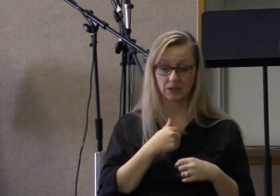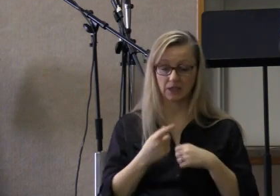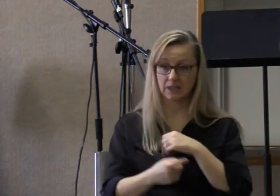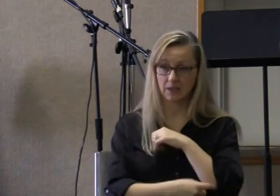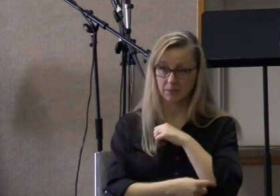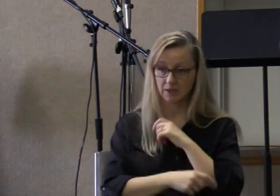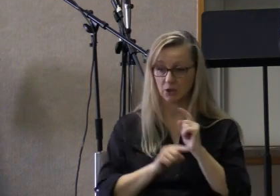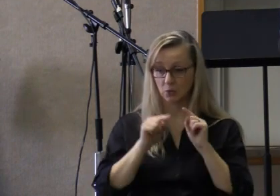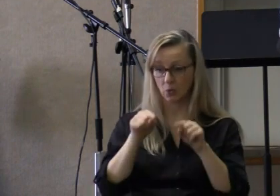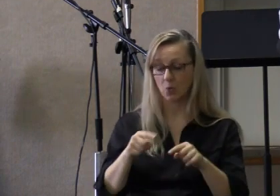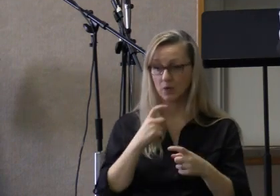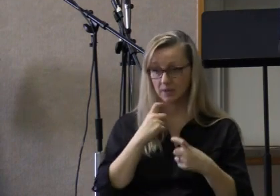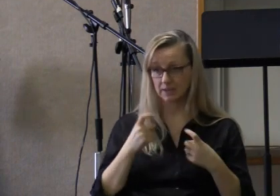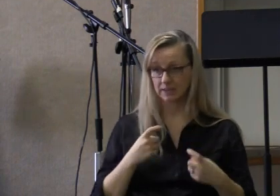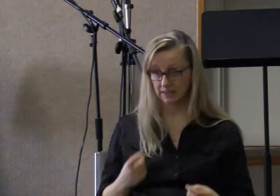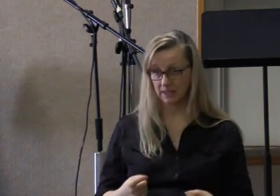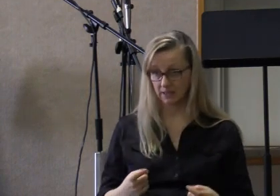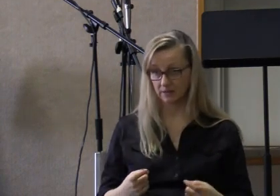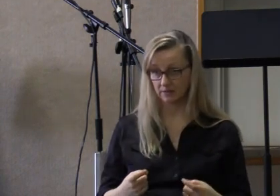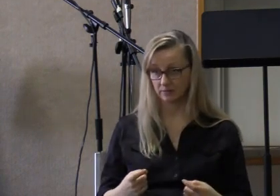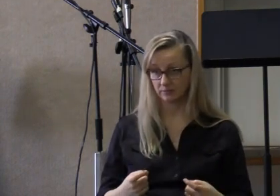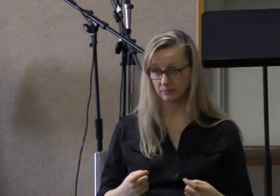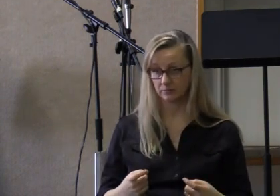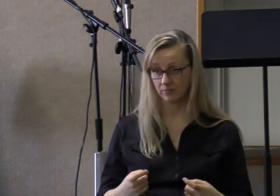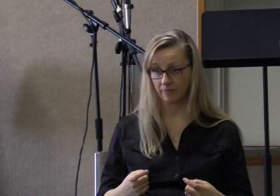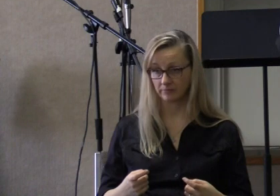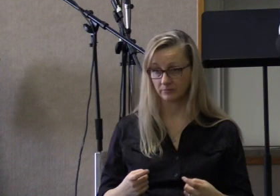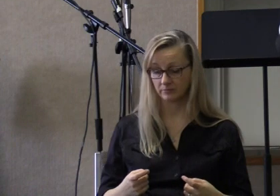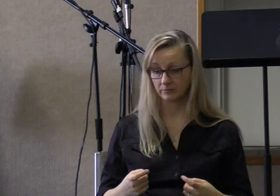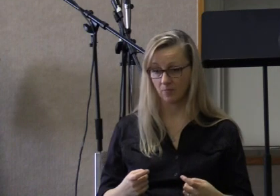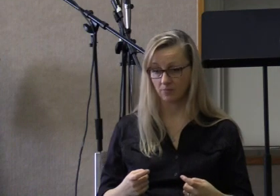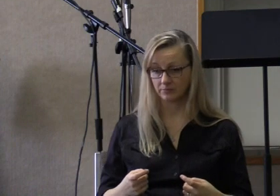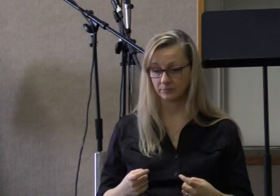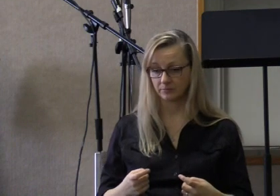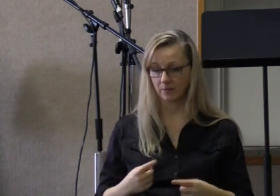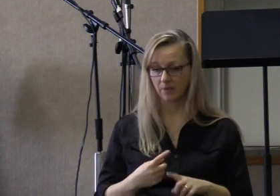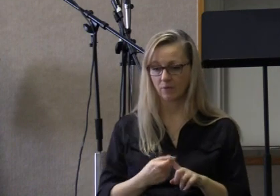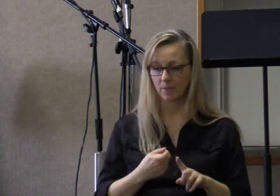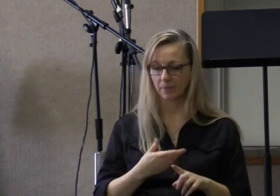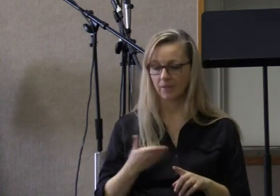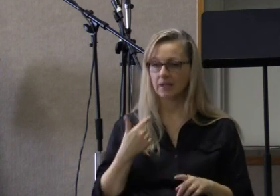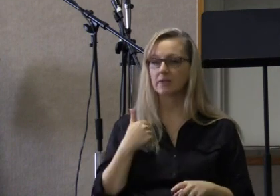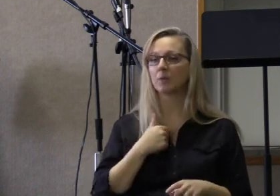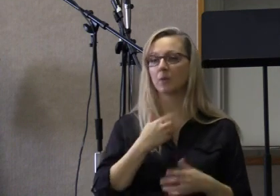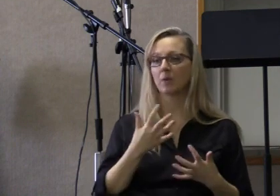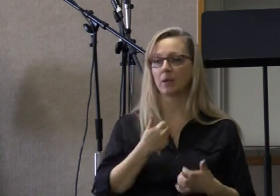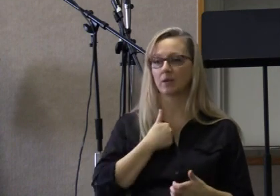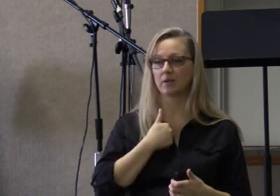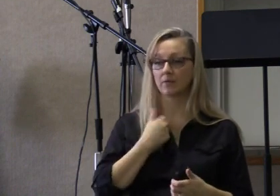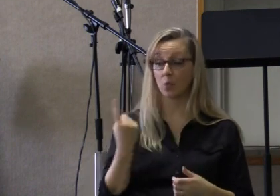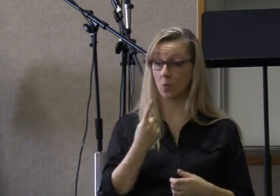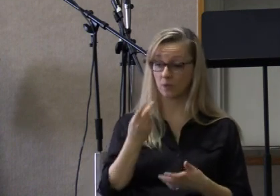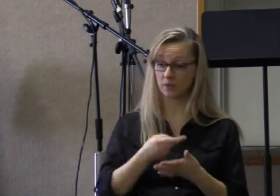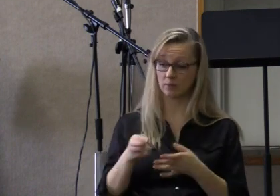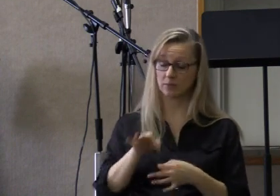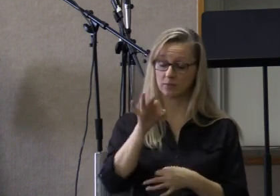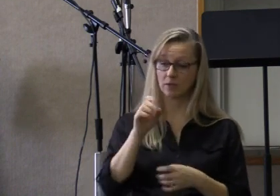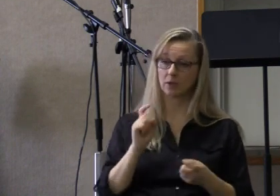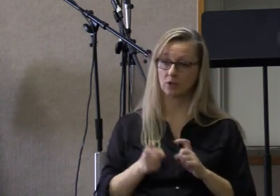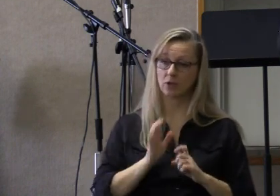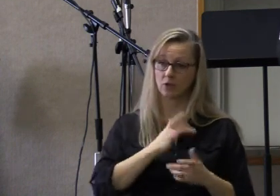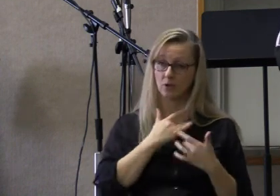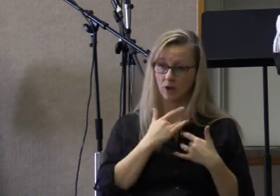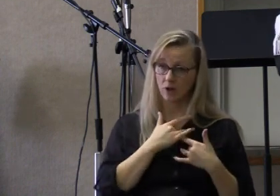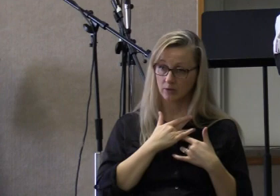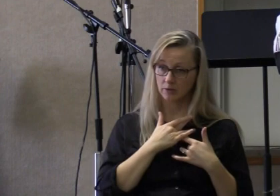sin by things that we want. Only the Holy Spirit can change our heart so that it is set